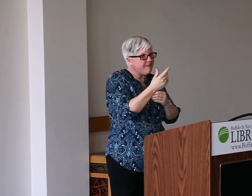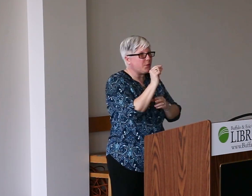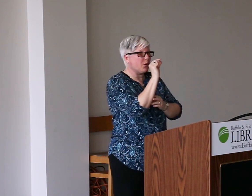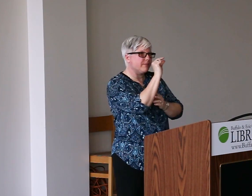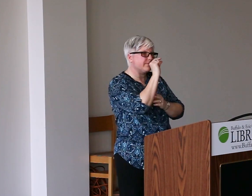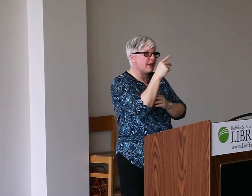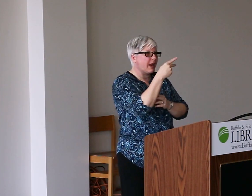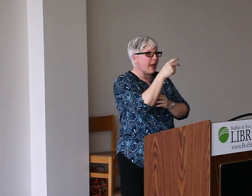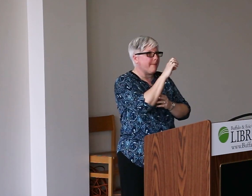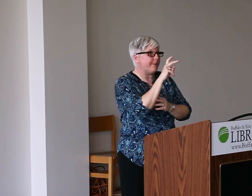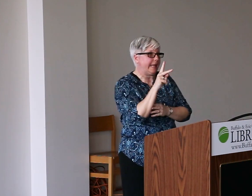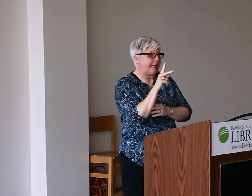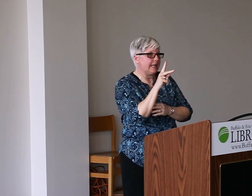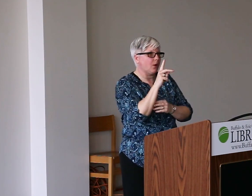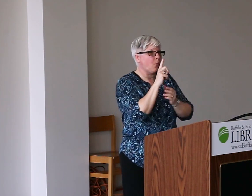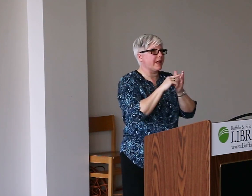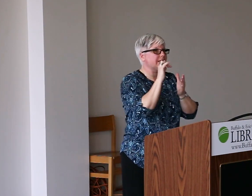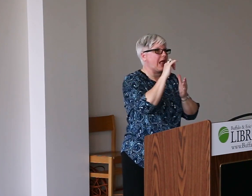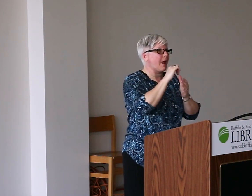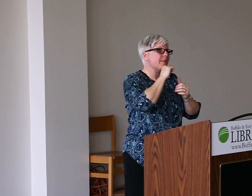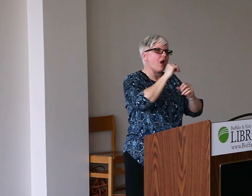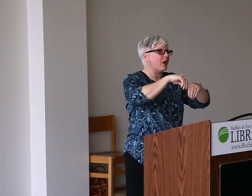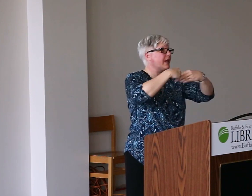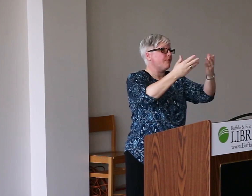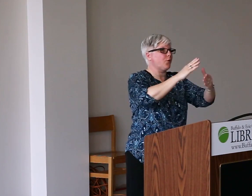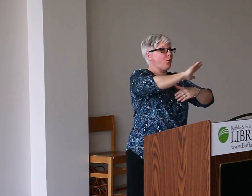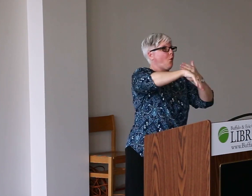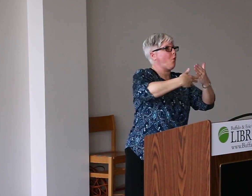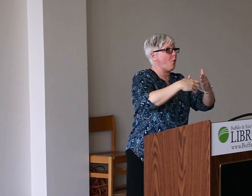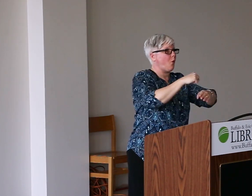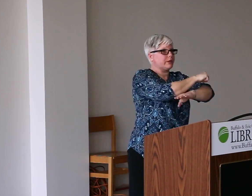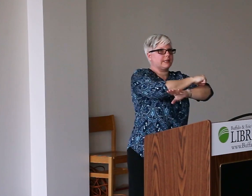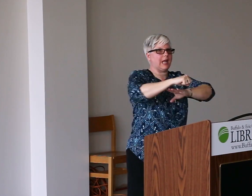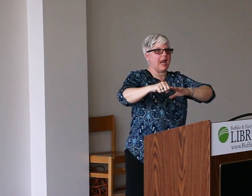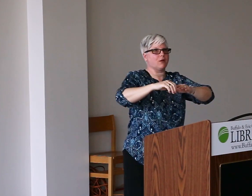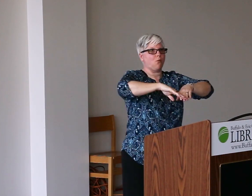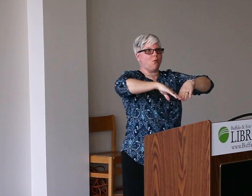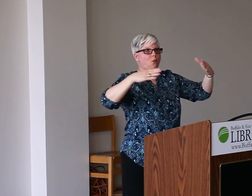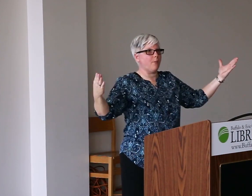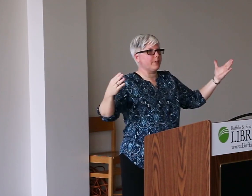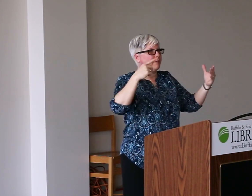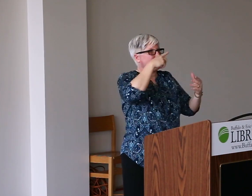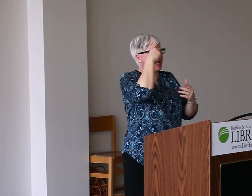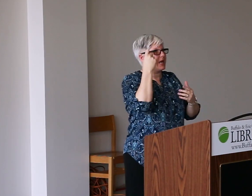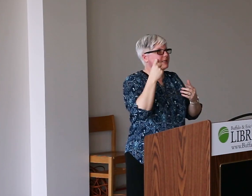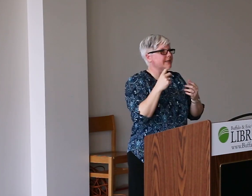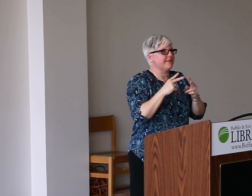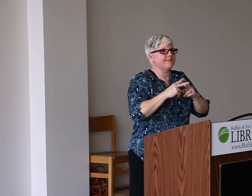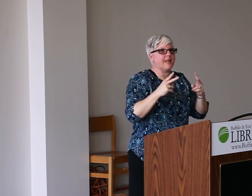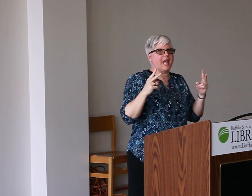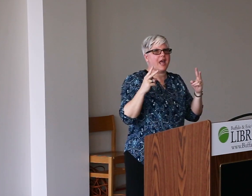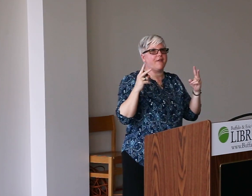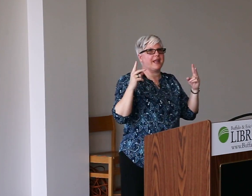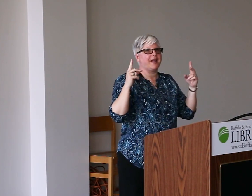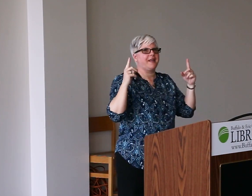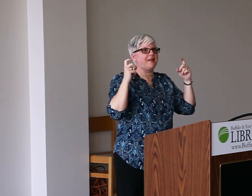I'll give you just a peek at what it's like. I'm not going to give you the whole open scene because